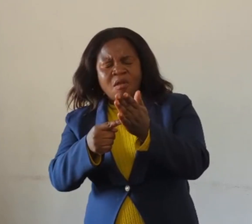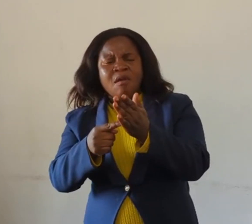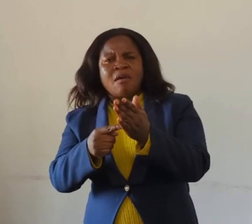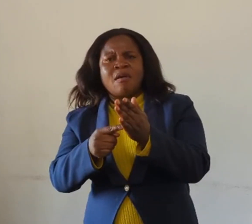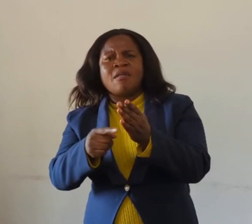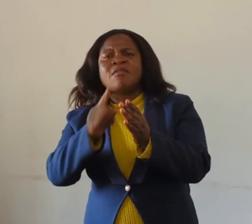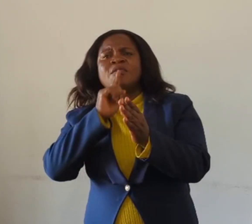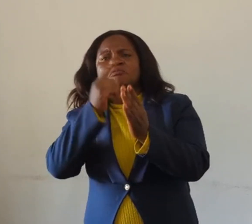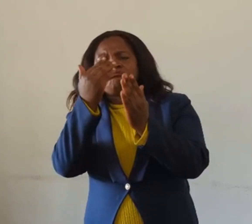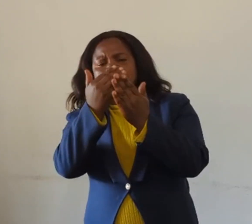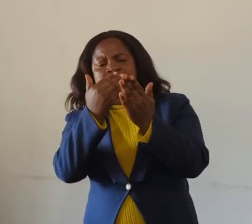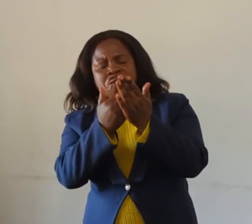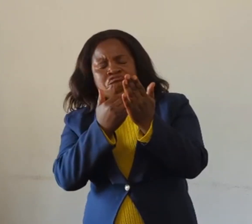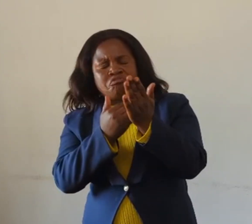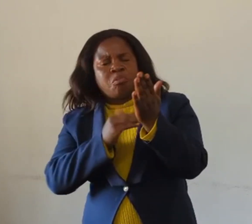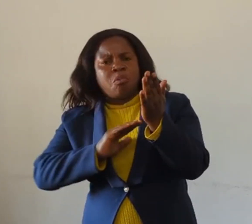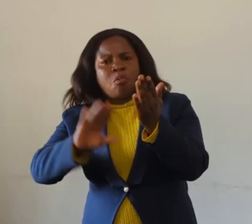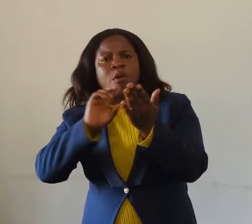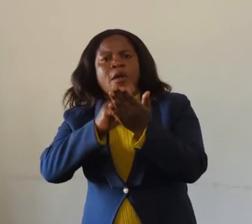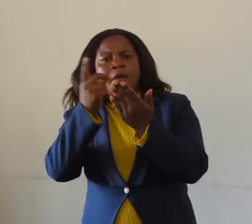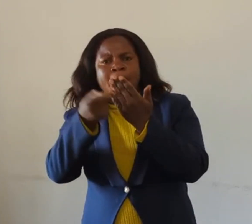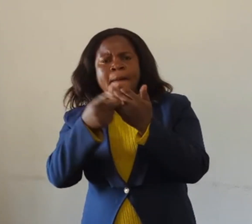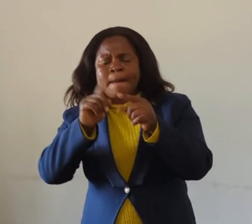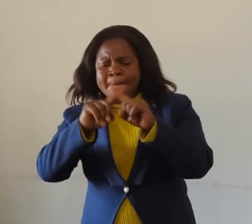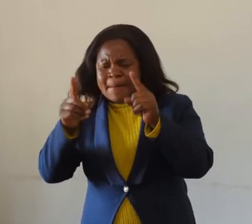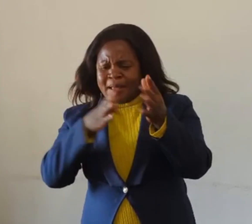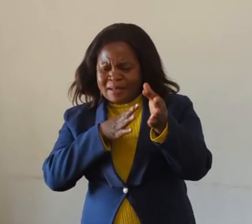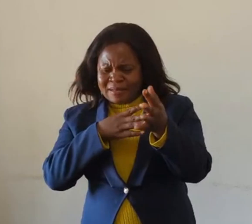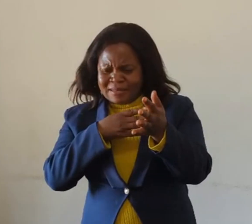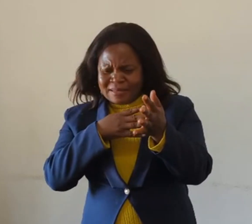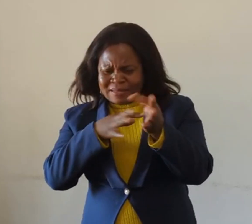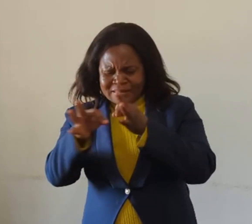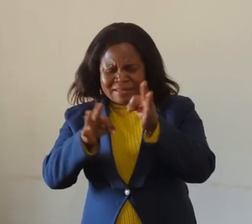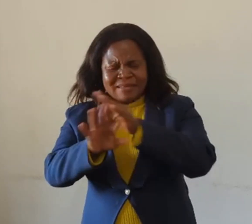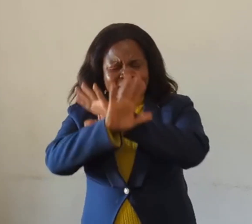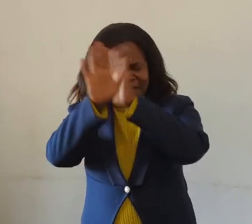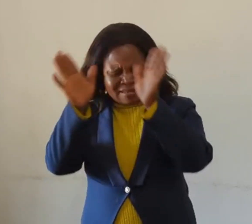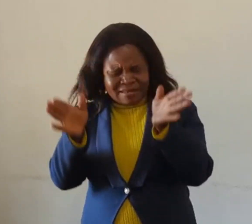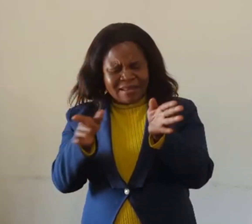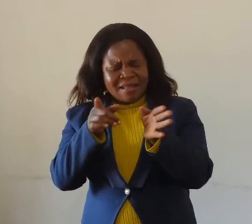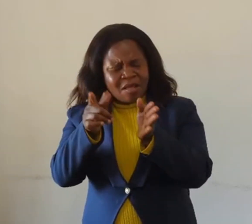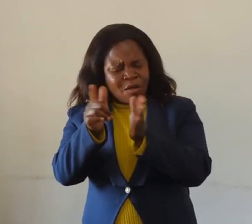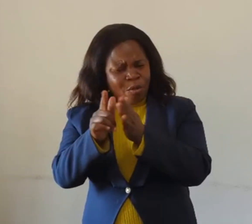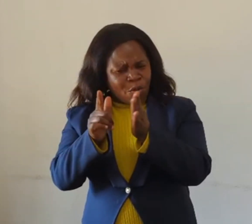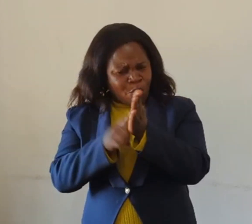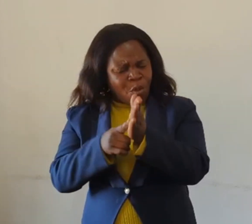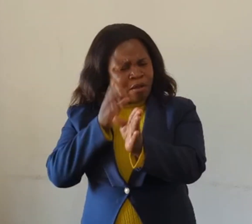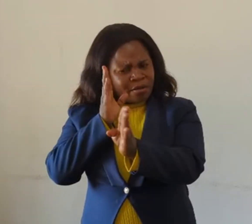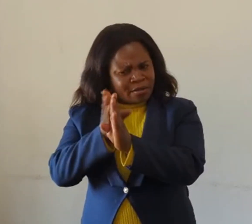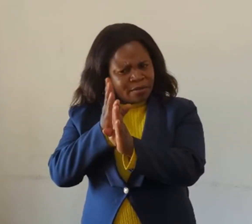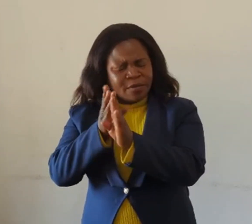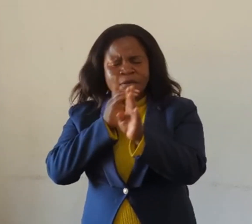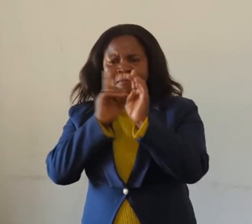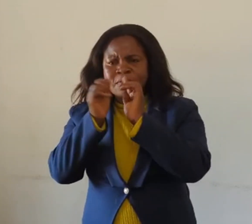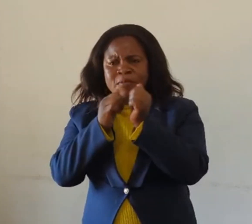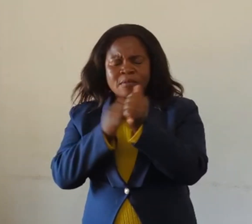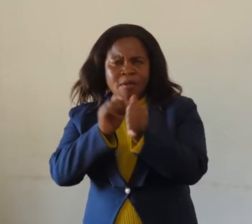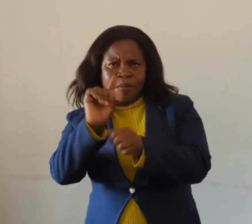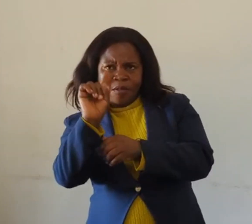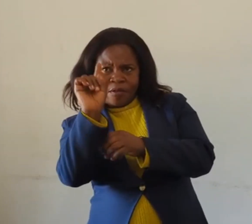schedule, but simply clarifies that the provision specifically refers to the first schedule.